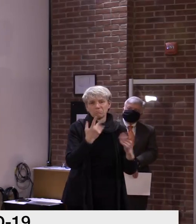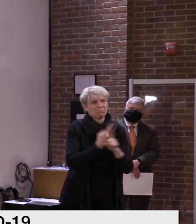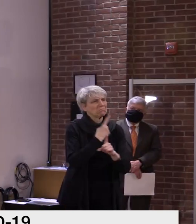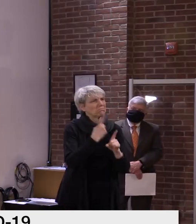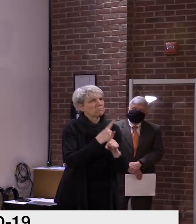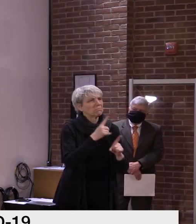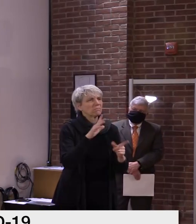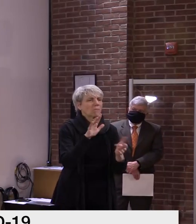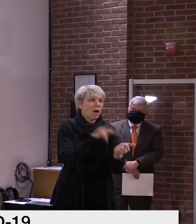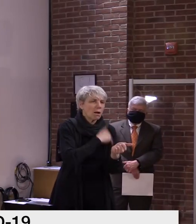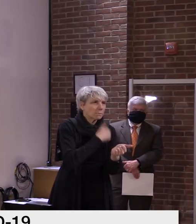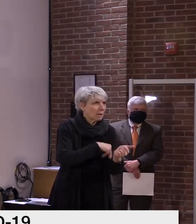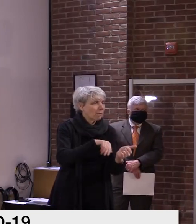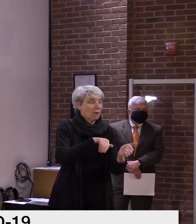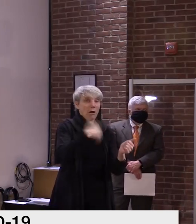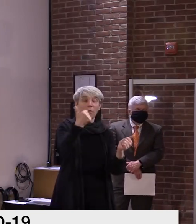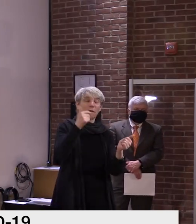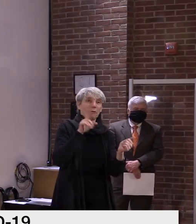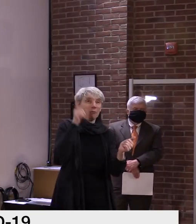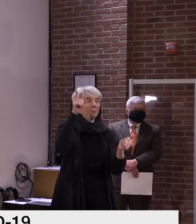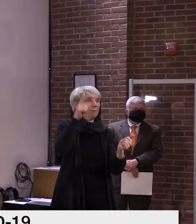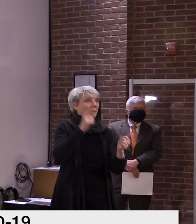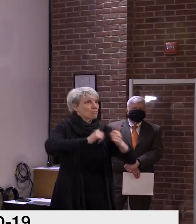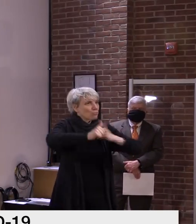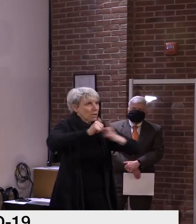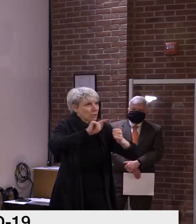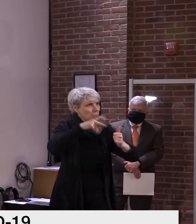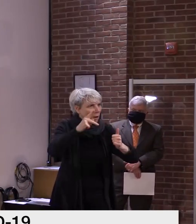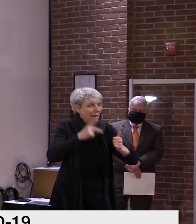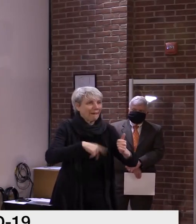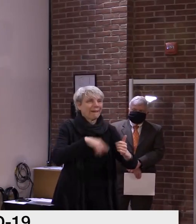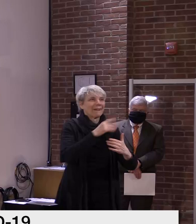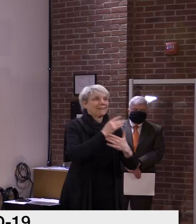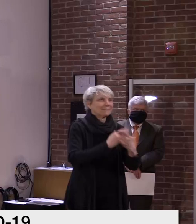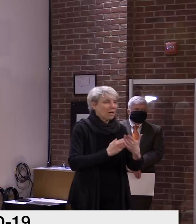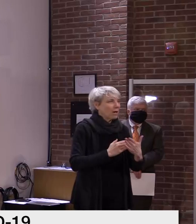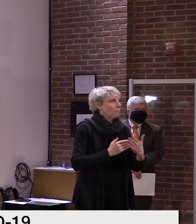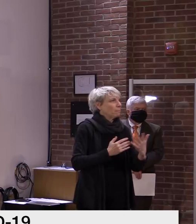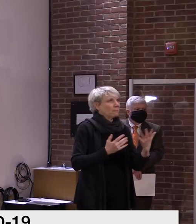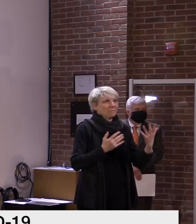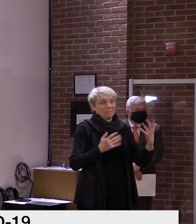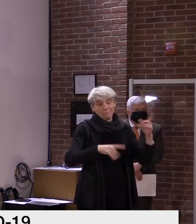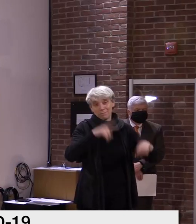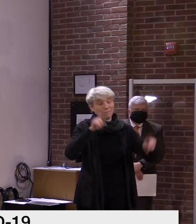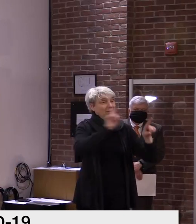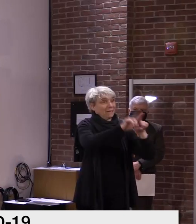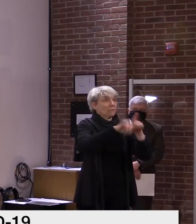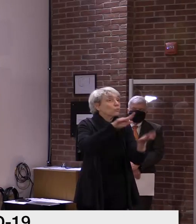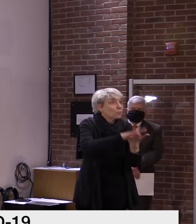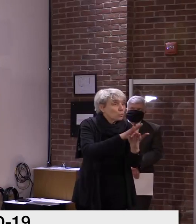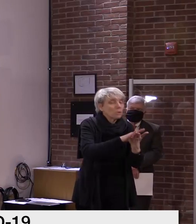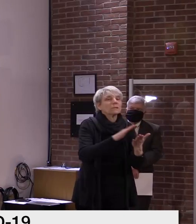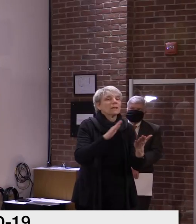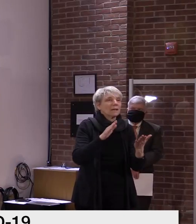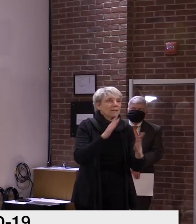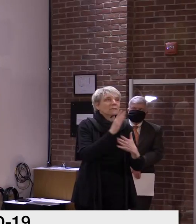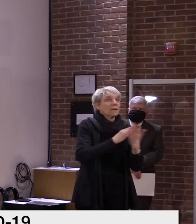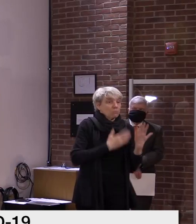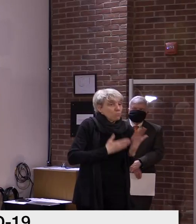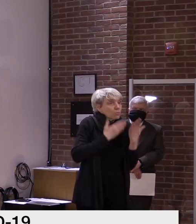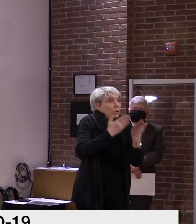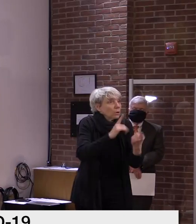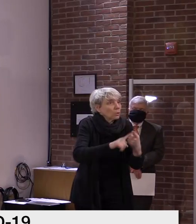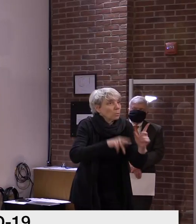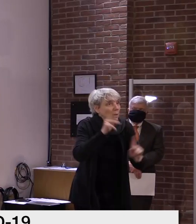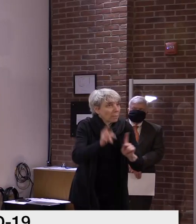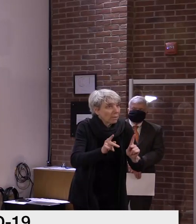sites, some of the more accessible sites, some of the mobility of vaccine, bringing it to the population.